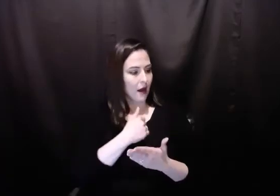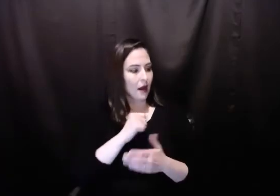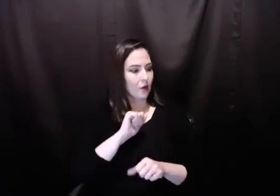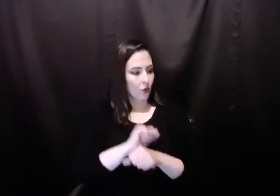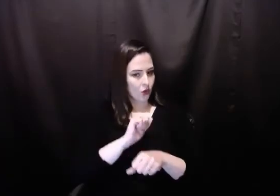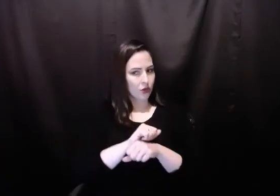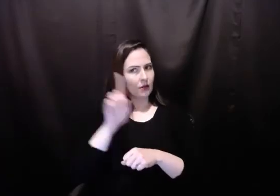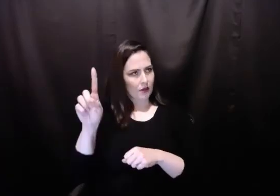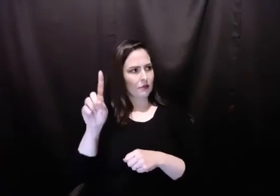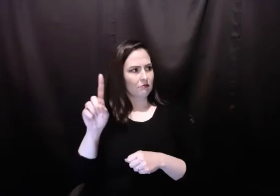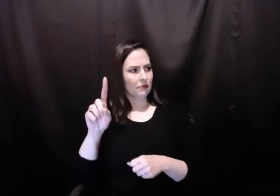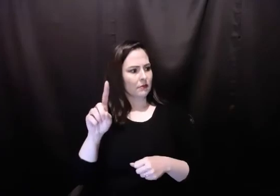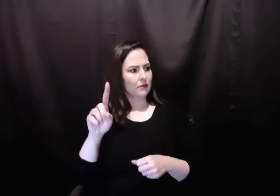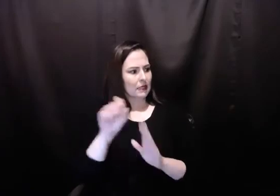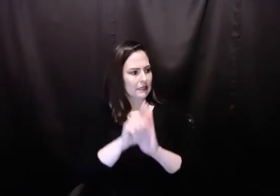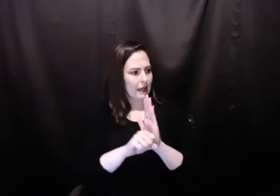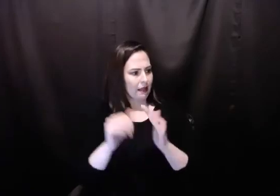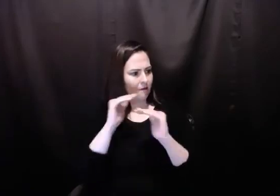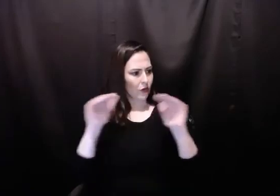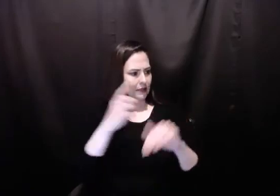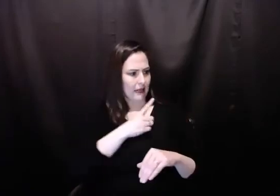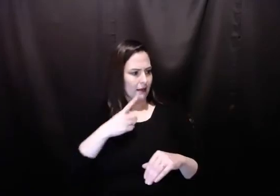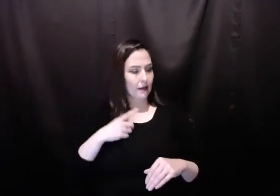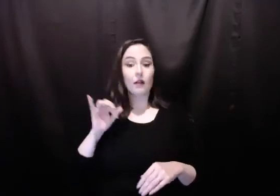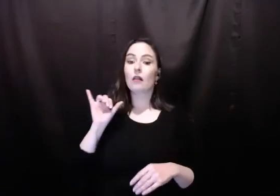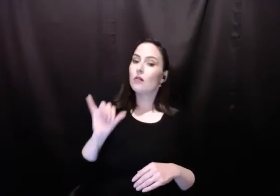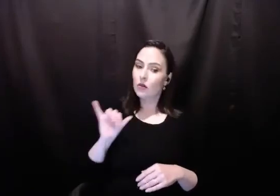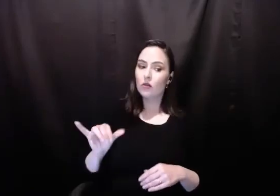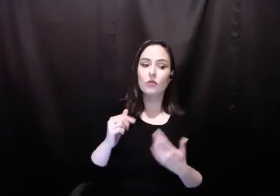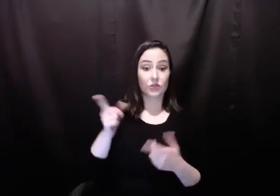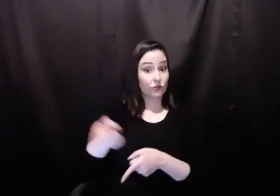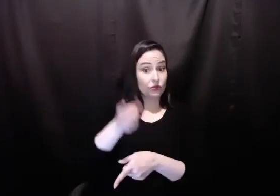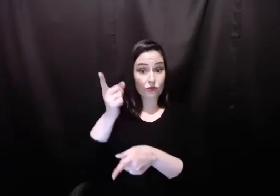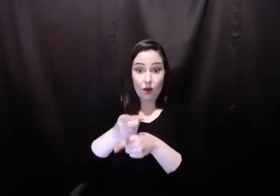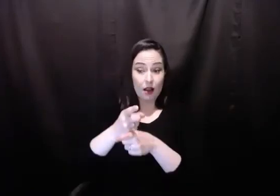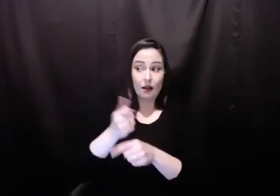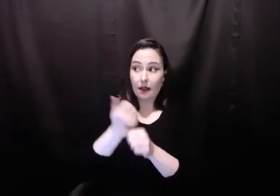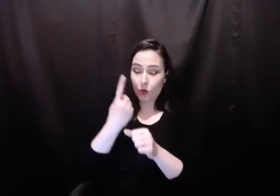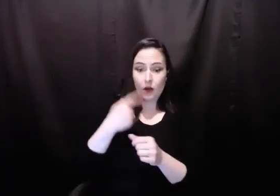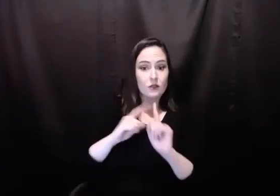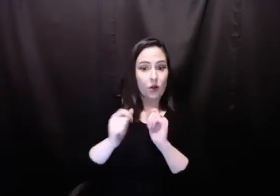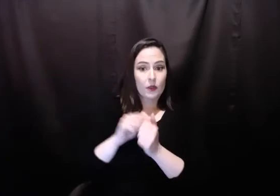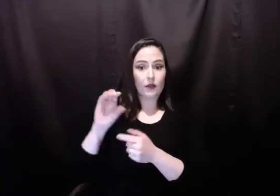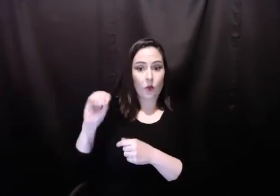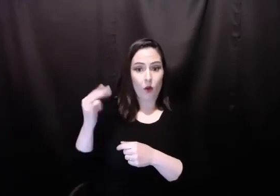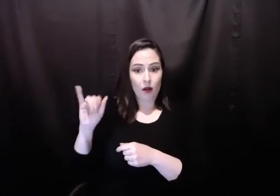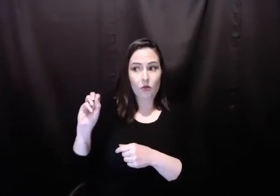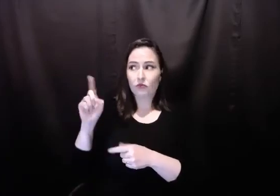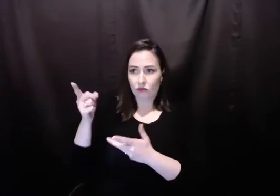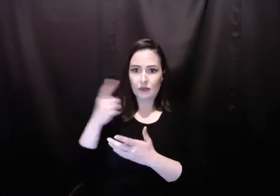thing would say she's amazing. That's what she does. So I don't know how other people are to share it, but I do know this, that I